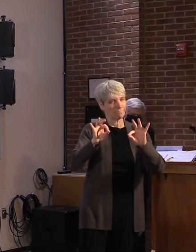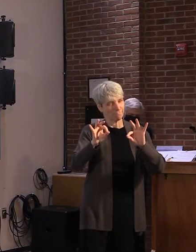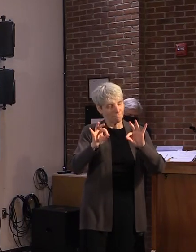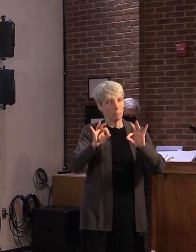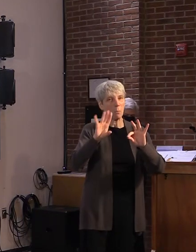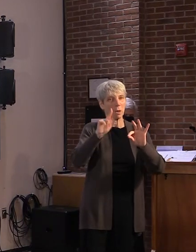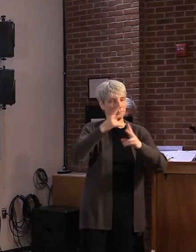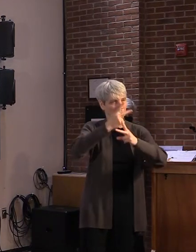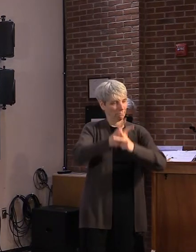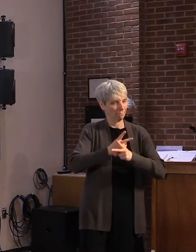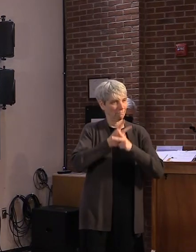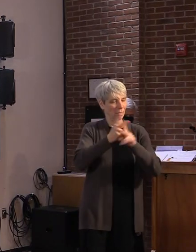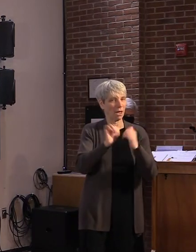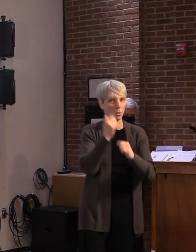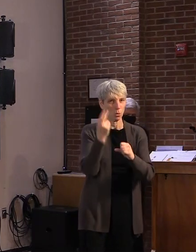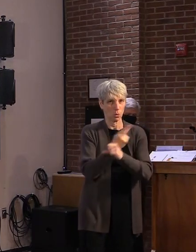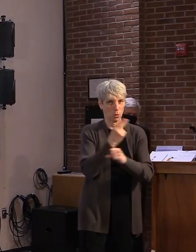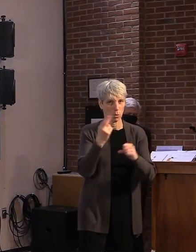me.